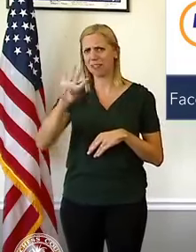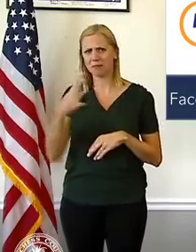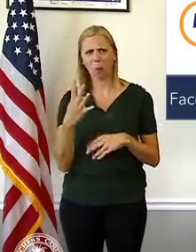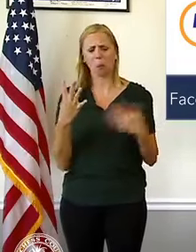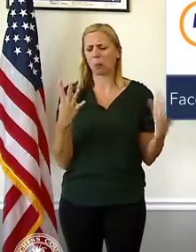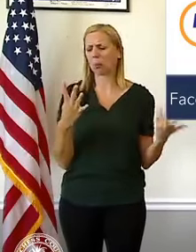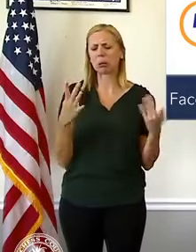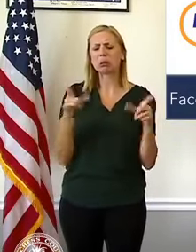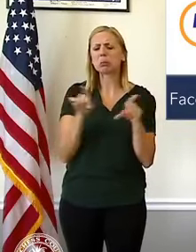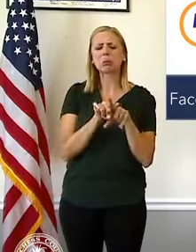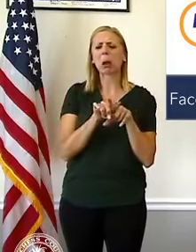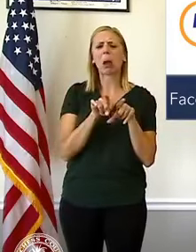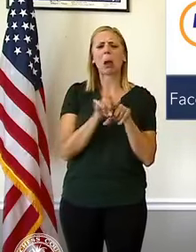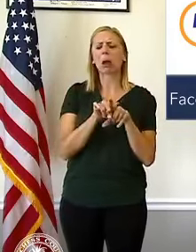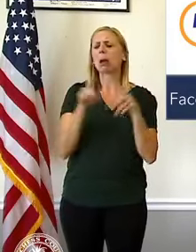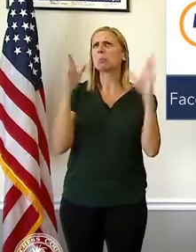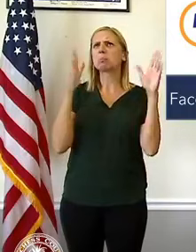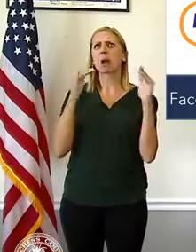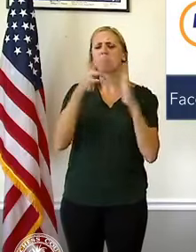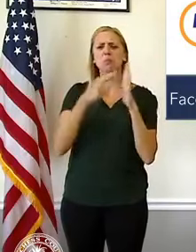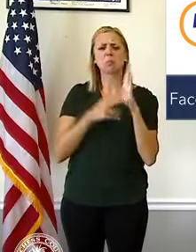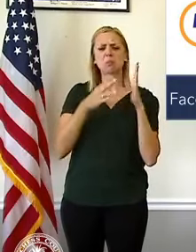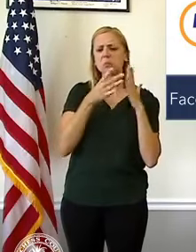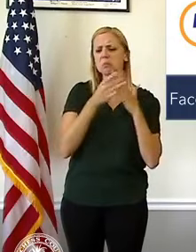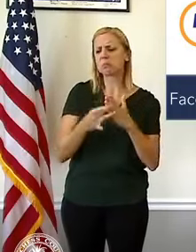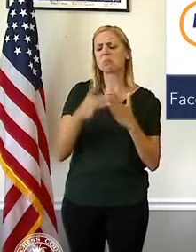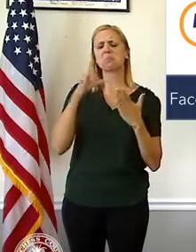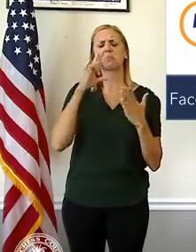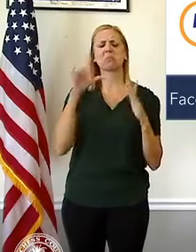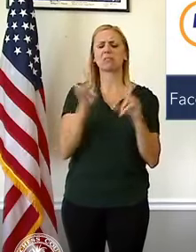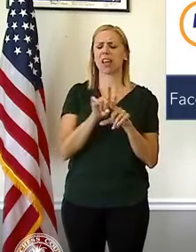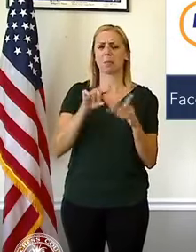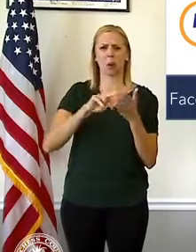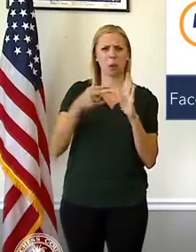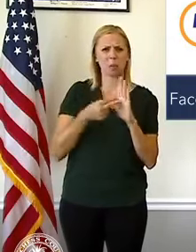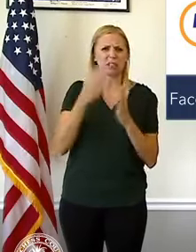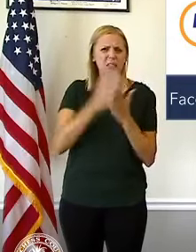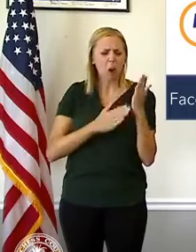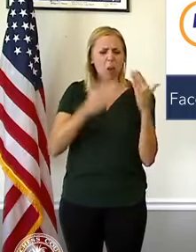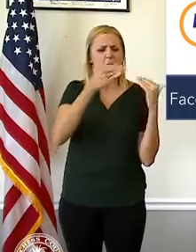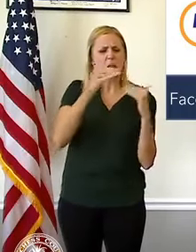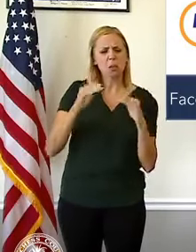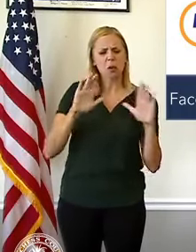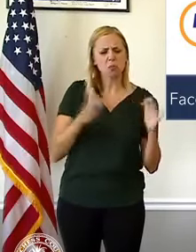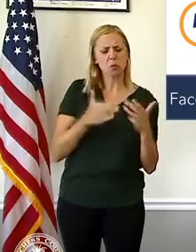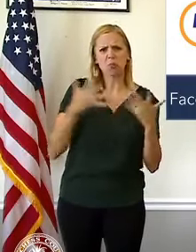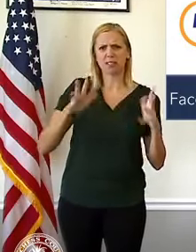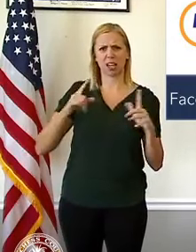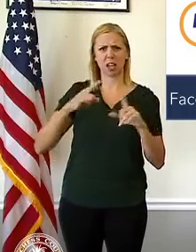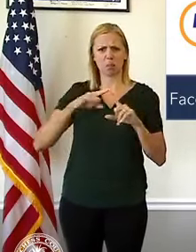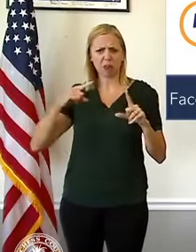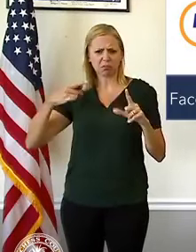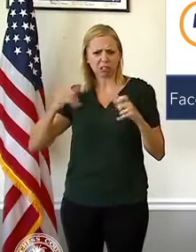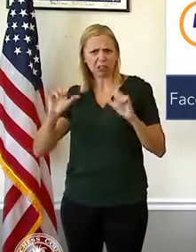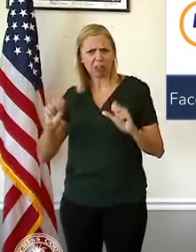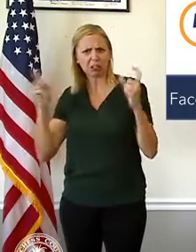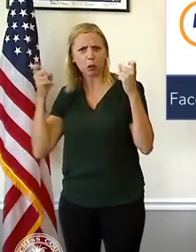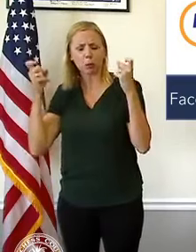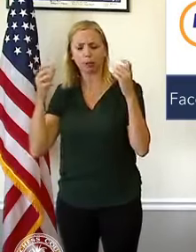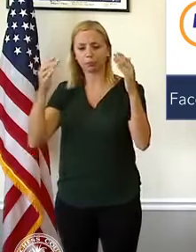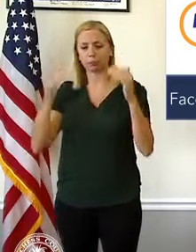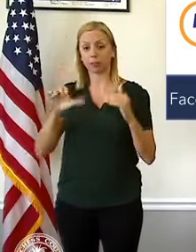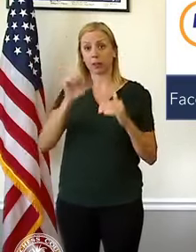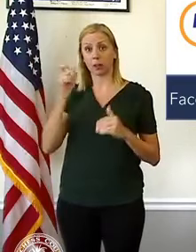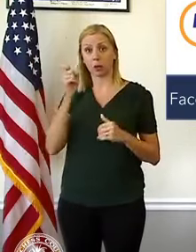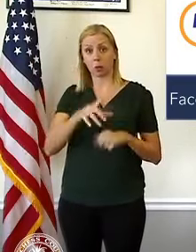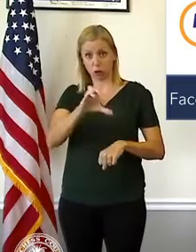there will be some basic guidance that we'd all ask that we adhere to and we accommodate to ensure that we slow the transmission of the disease. Nancy, are churches